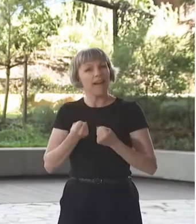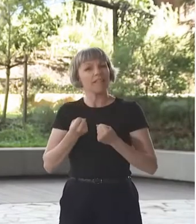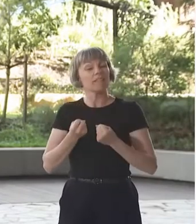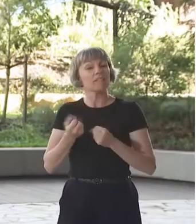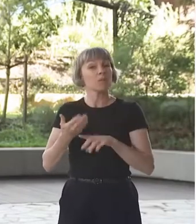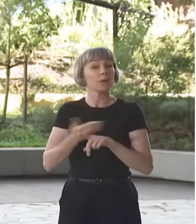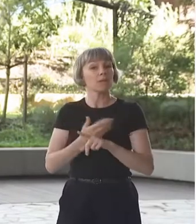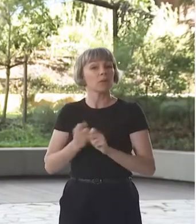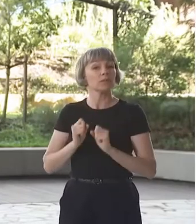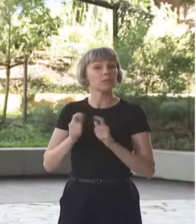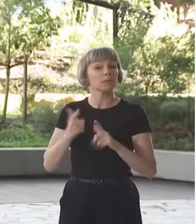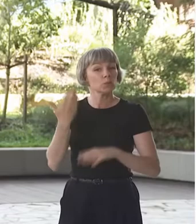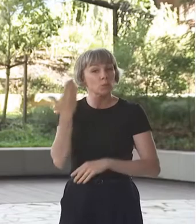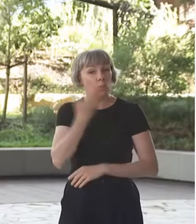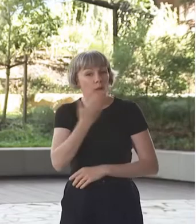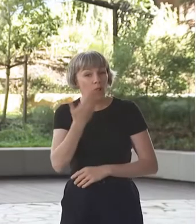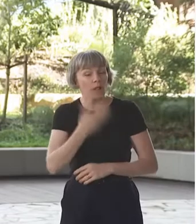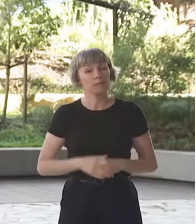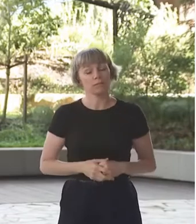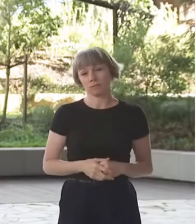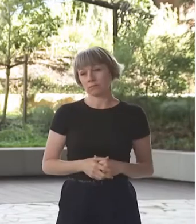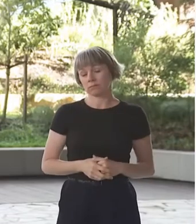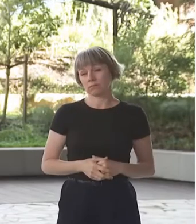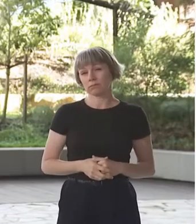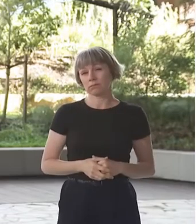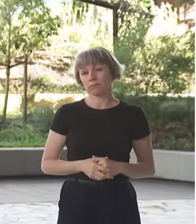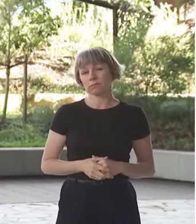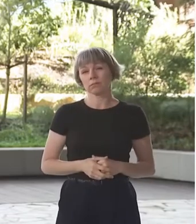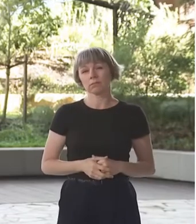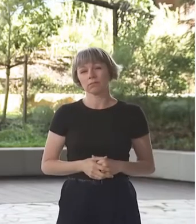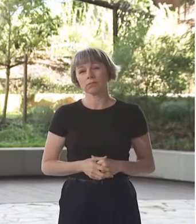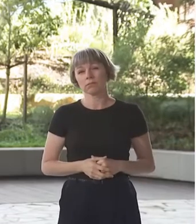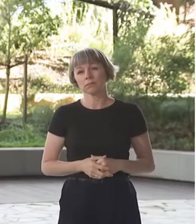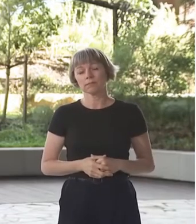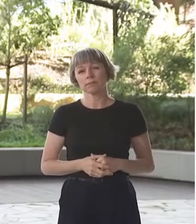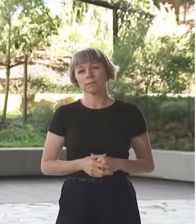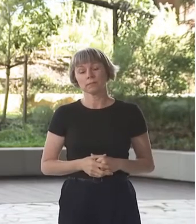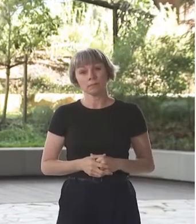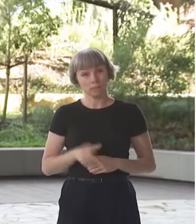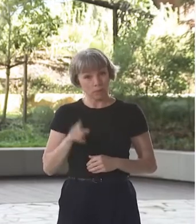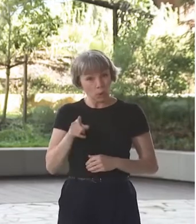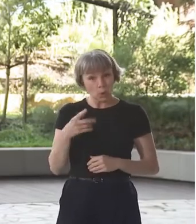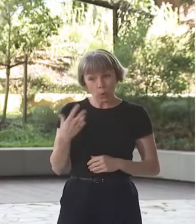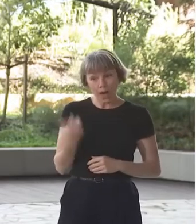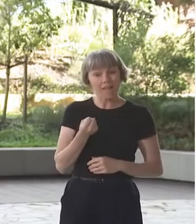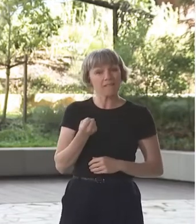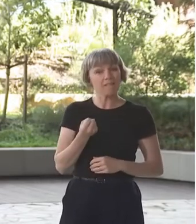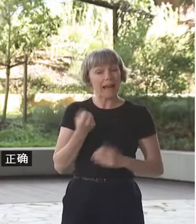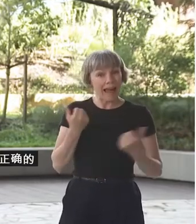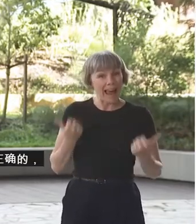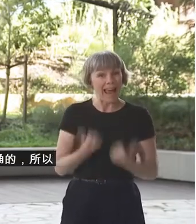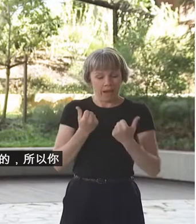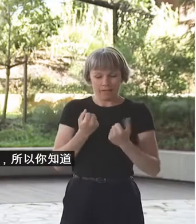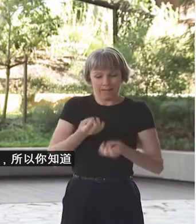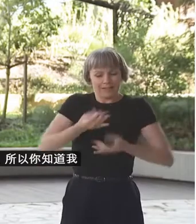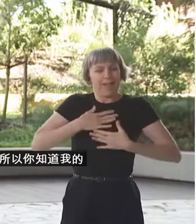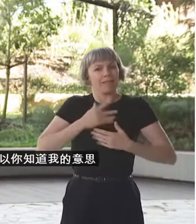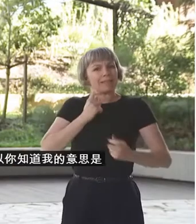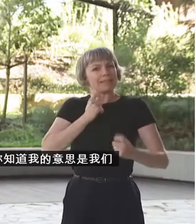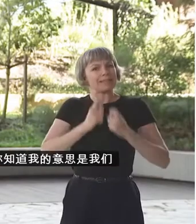back-to-school plan in terms of will you only be able to do tests today, or will you have enough for surveillance? Right,